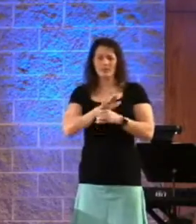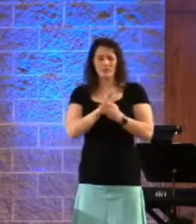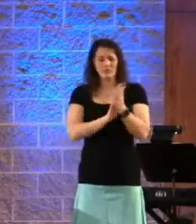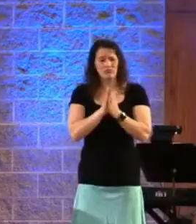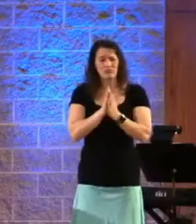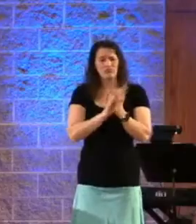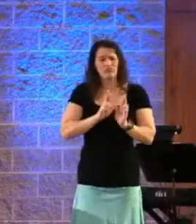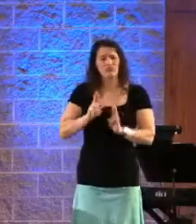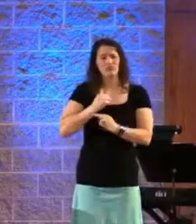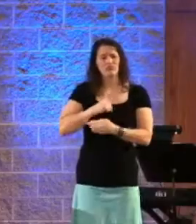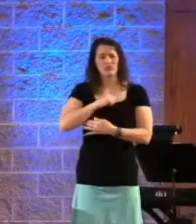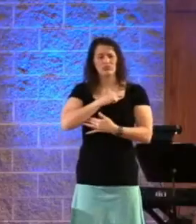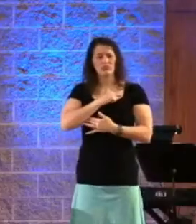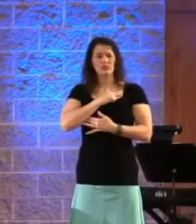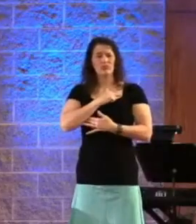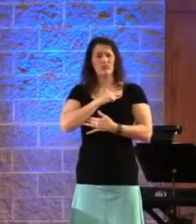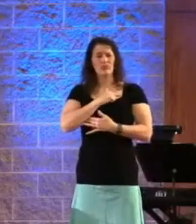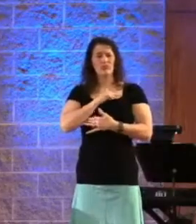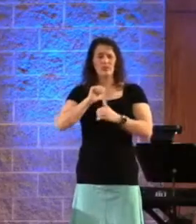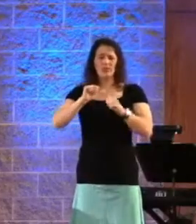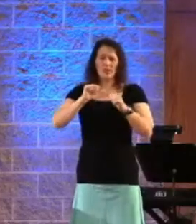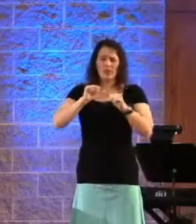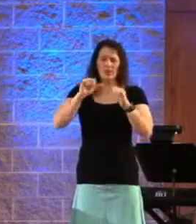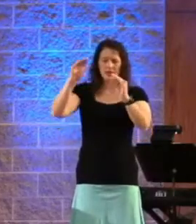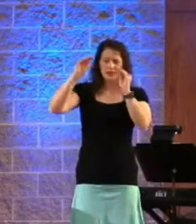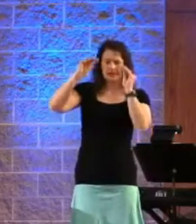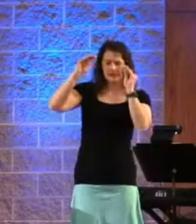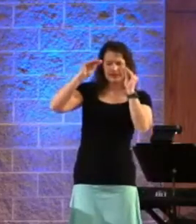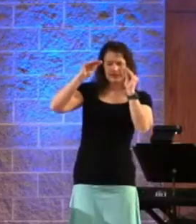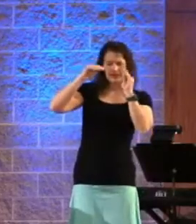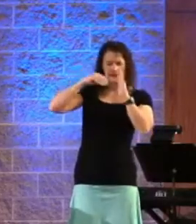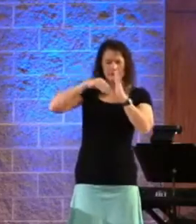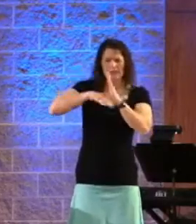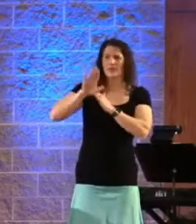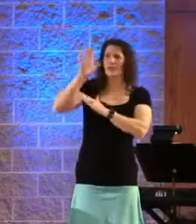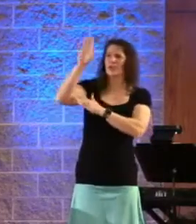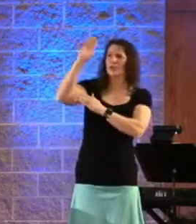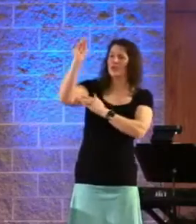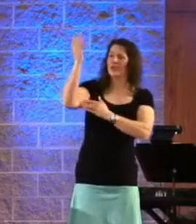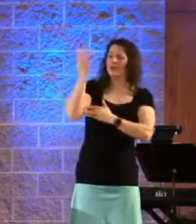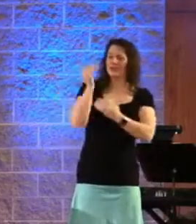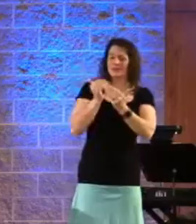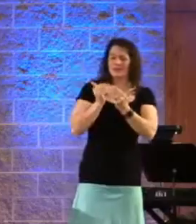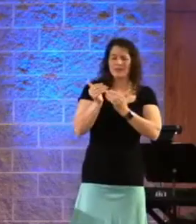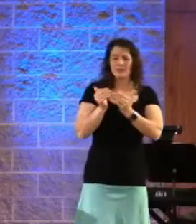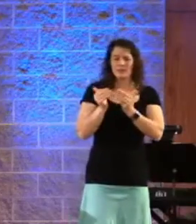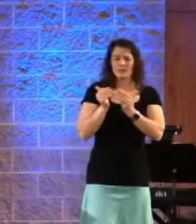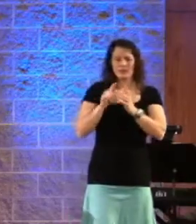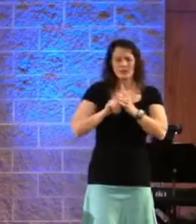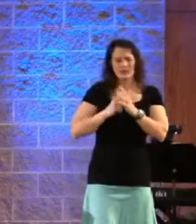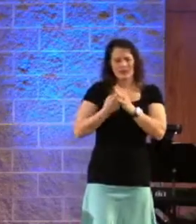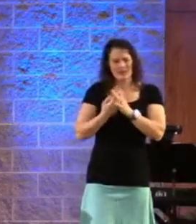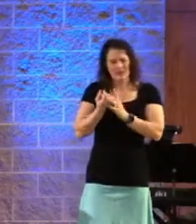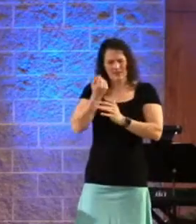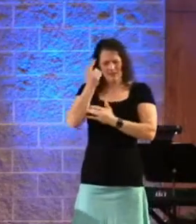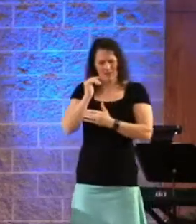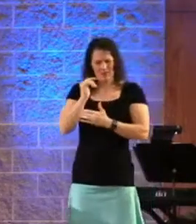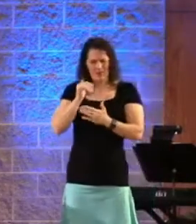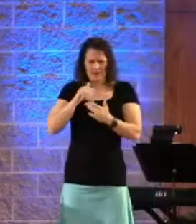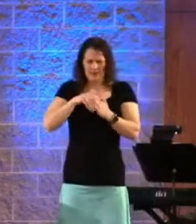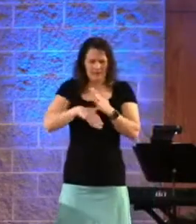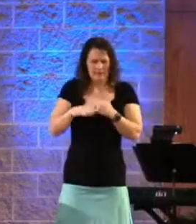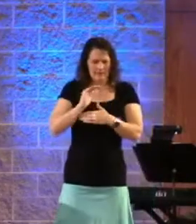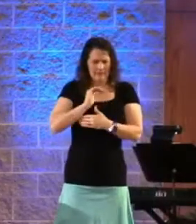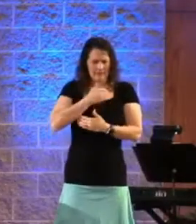Continue teaching us the depths of your grace, even as we begin to understand the depths of our sin. Father, would